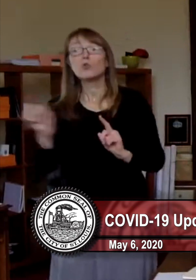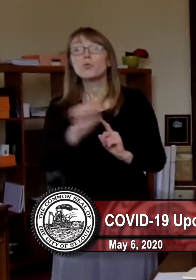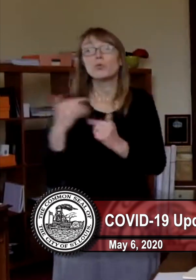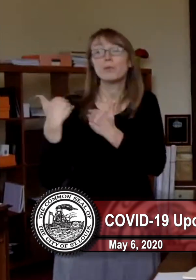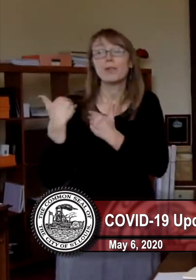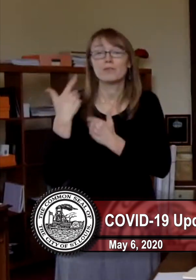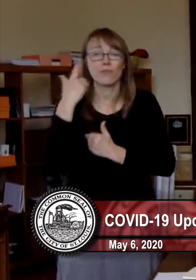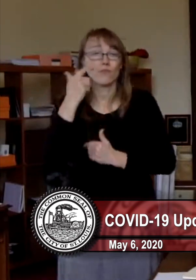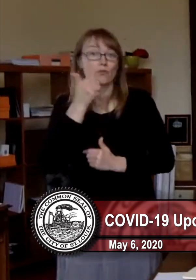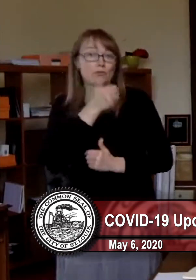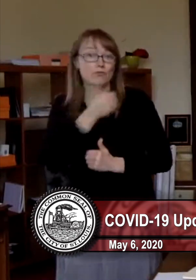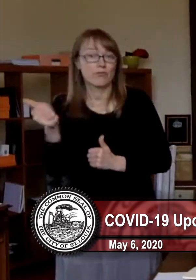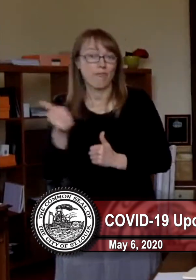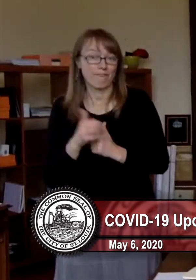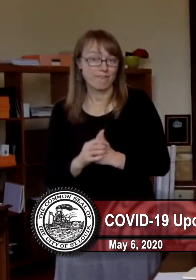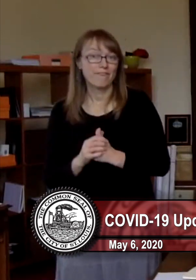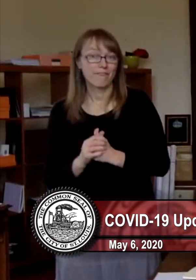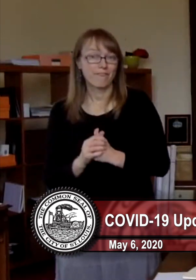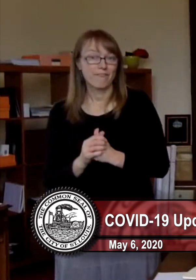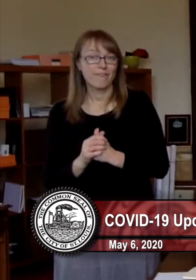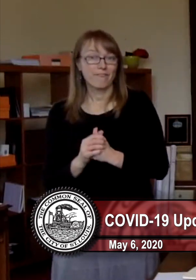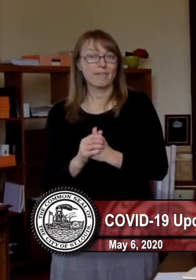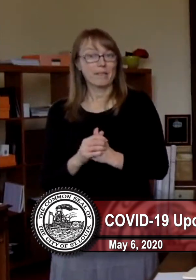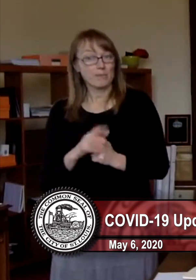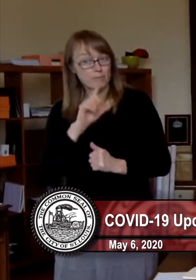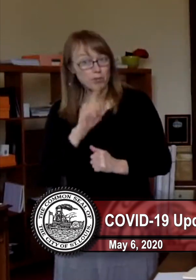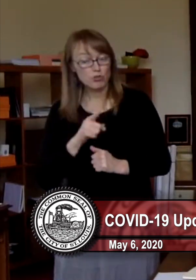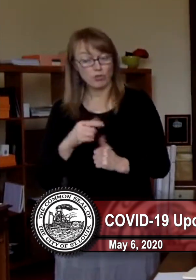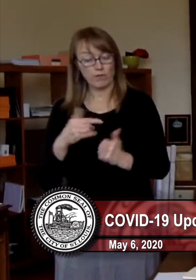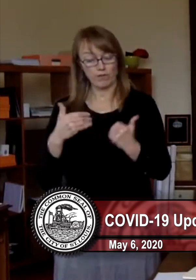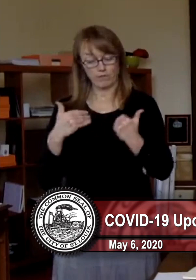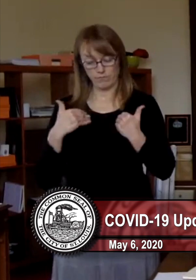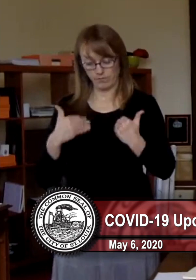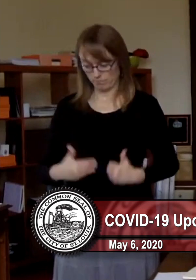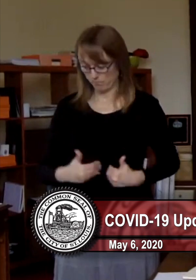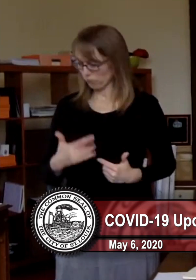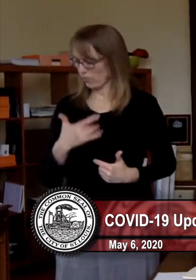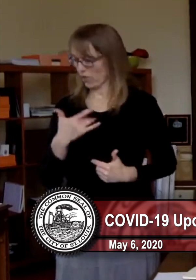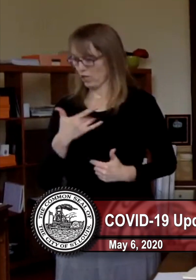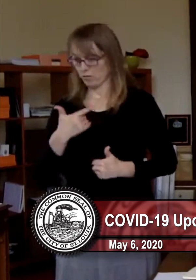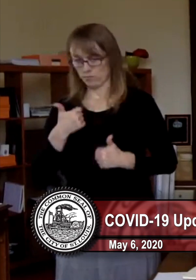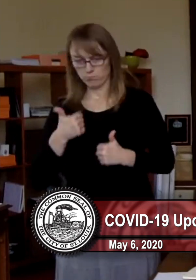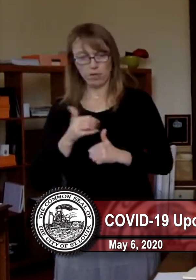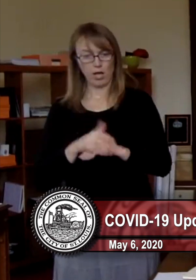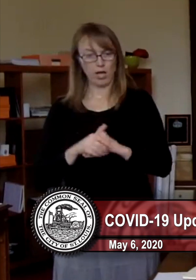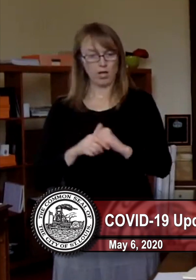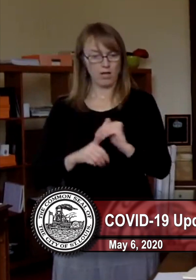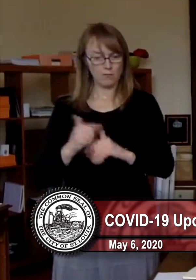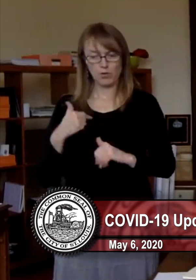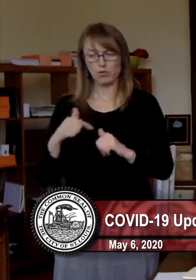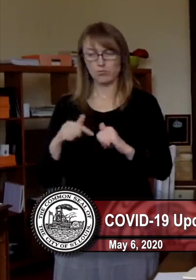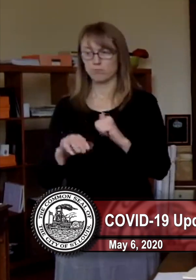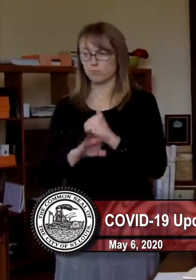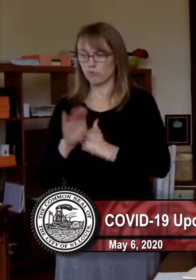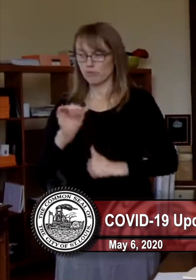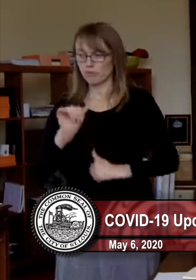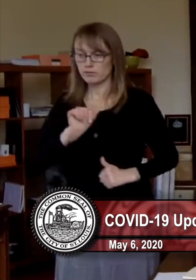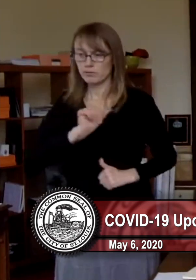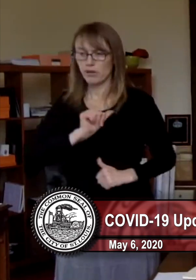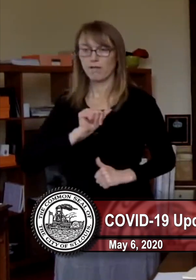own health. And so just make sure they feel comfortable that you're protected before you go